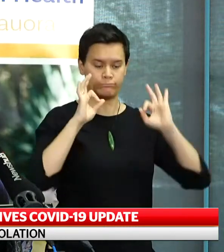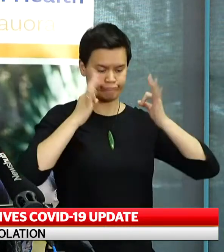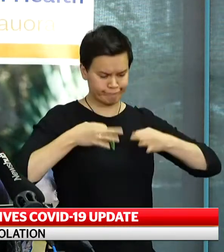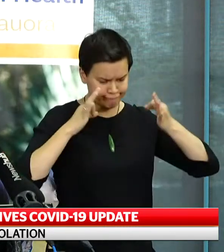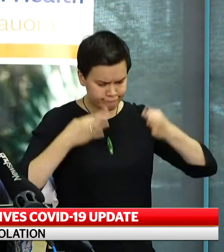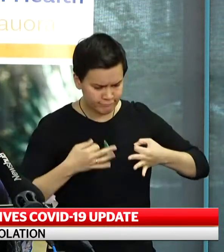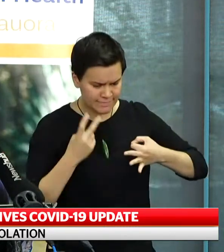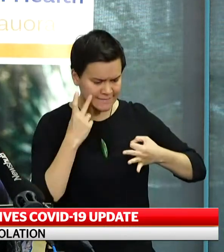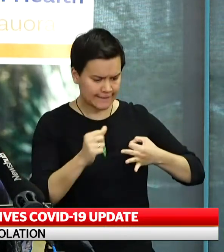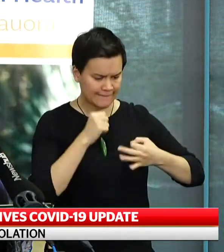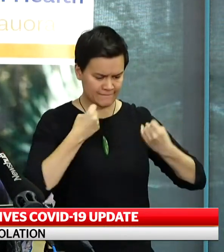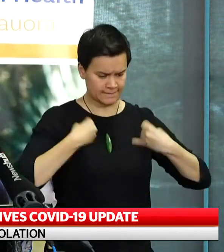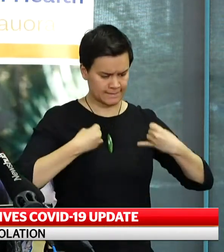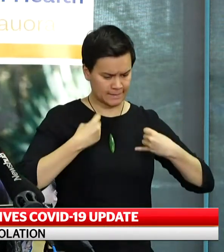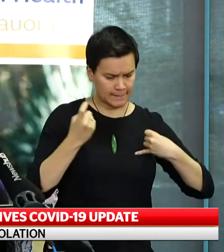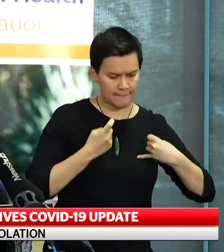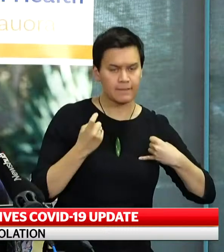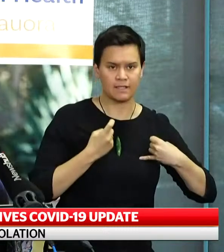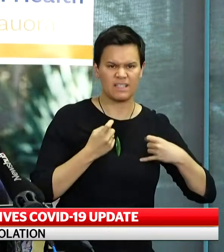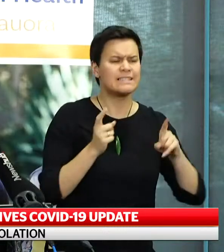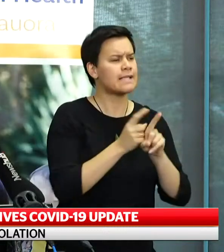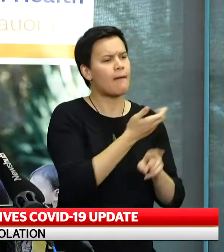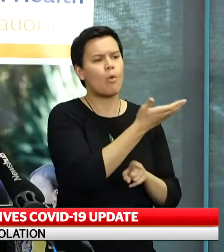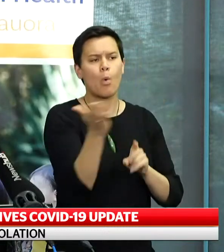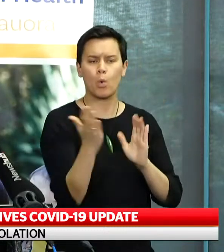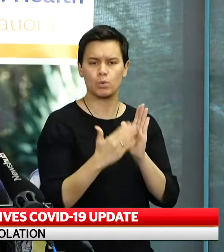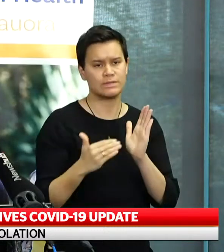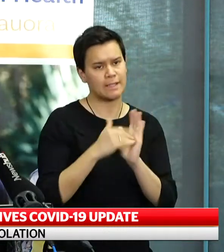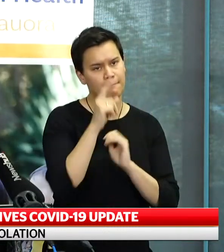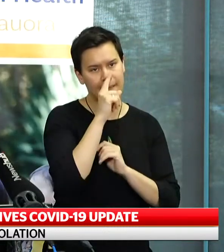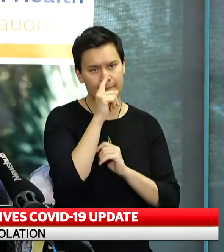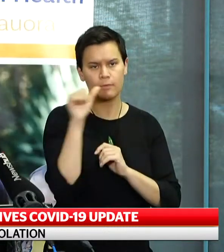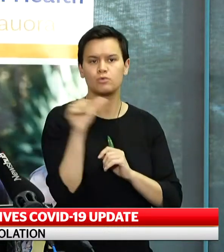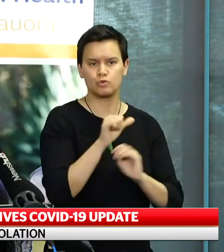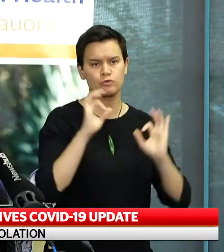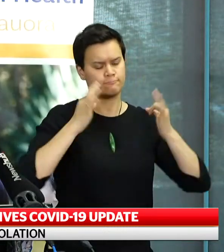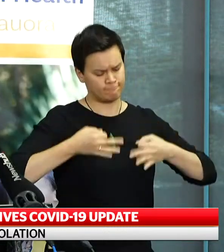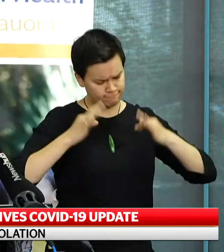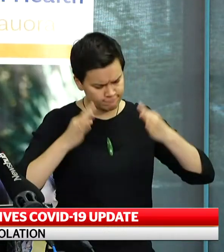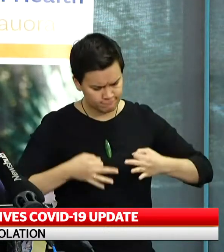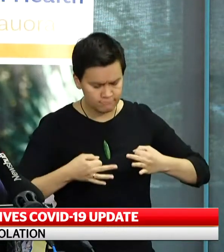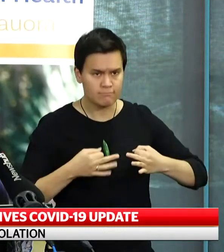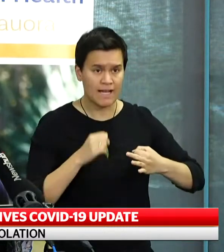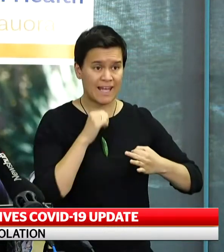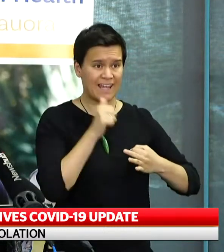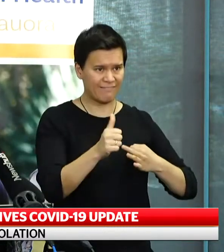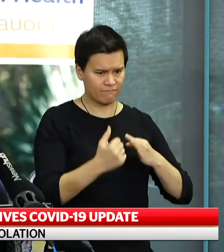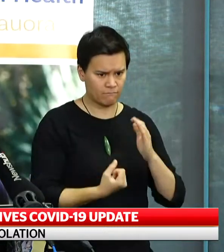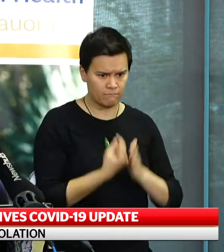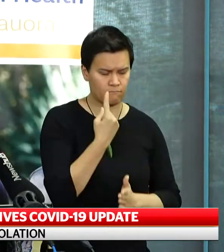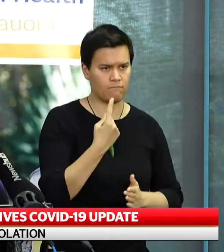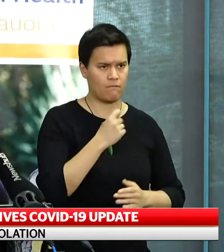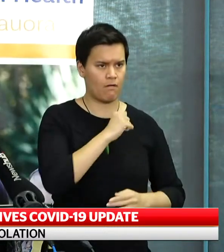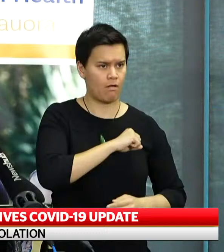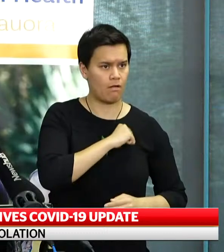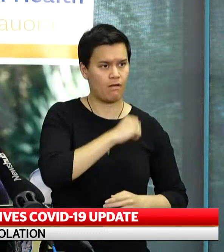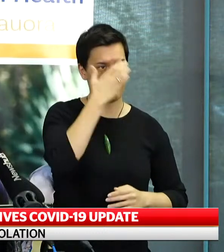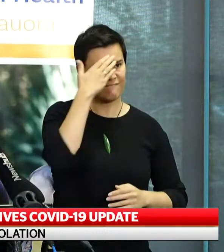should be as New Zealanders, and isolating and seeking a test if we have symptoms consistent with